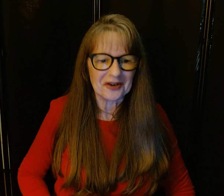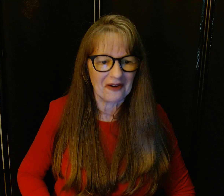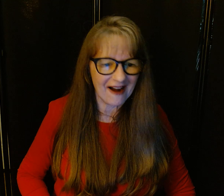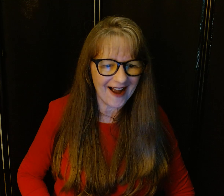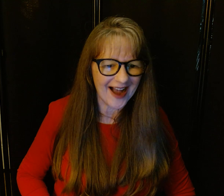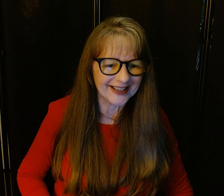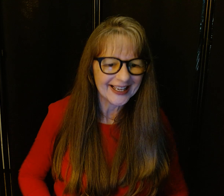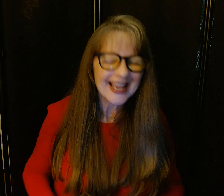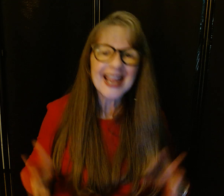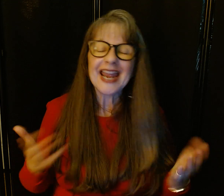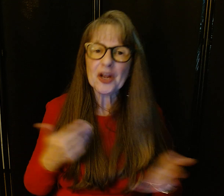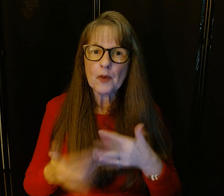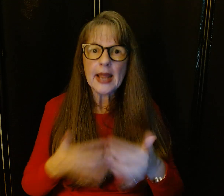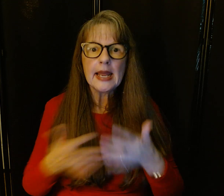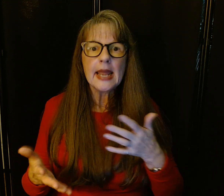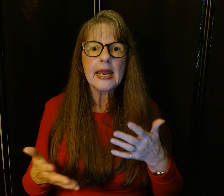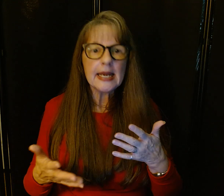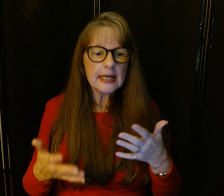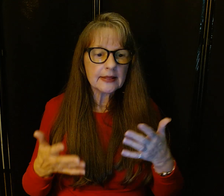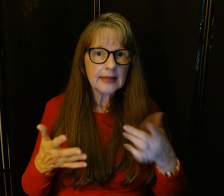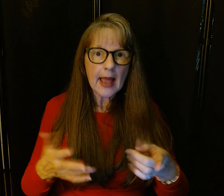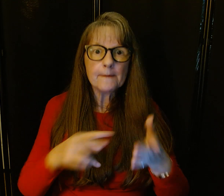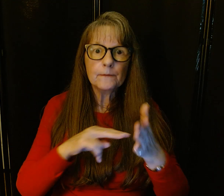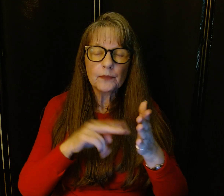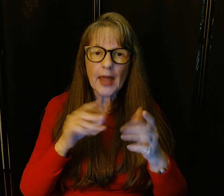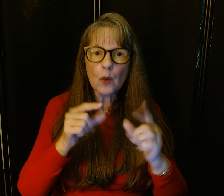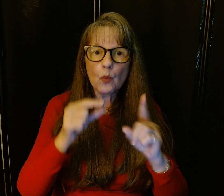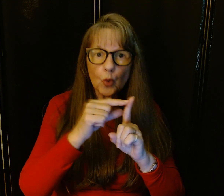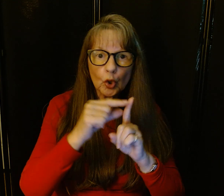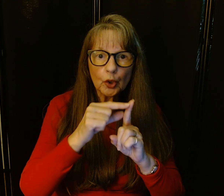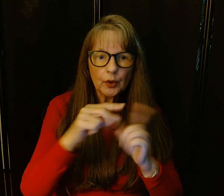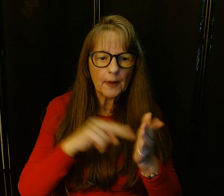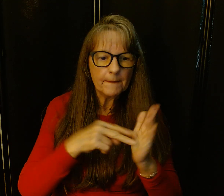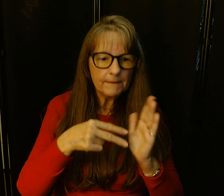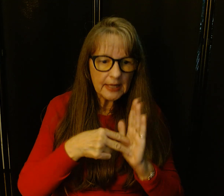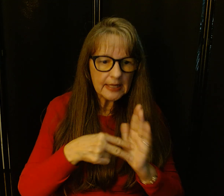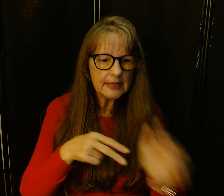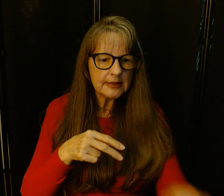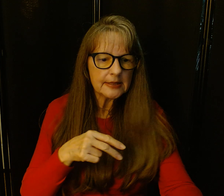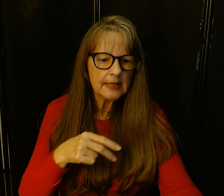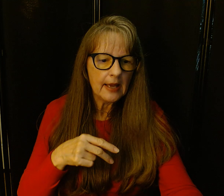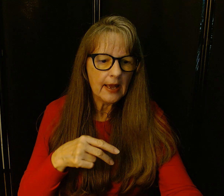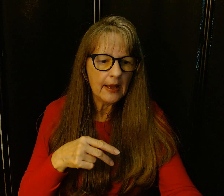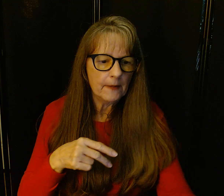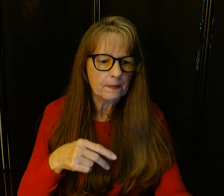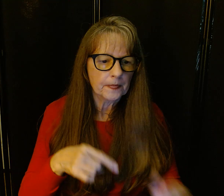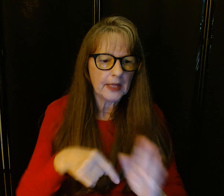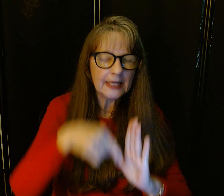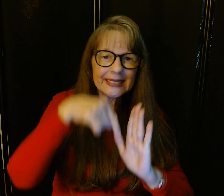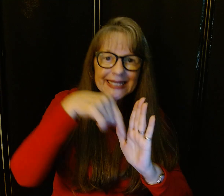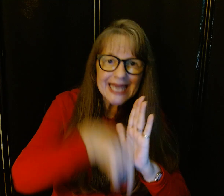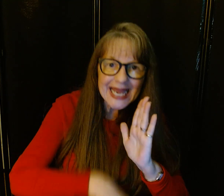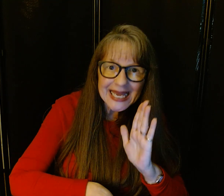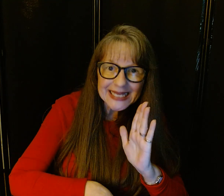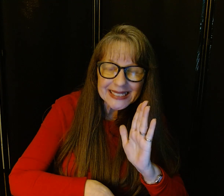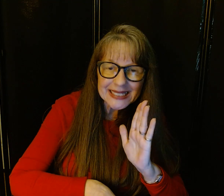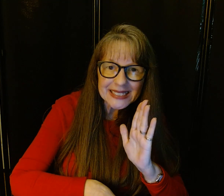wrong. Anyway, that word means an intense,